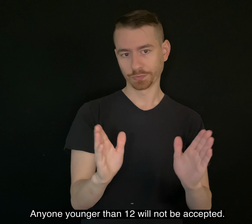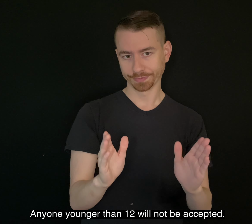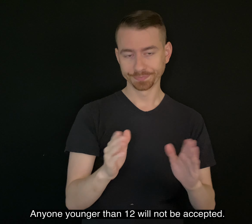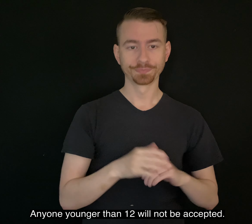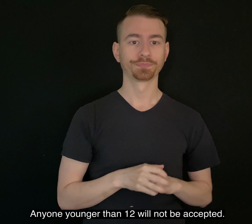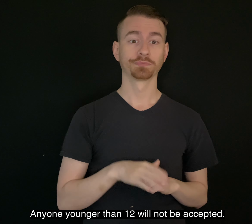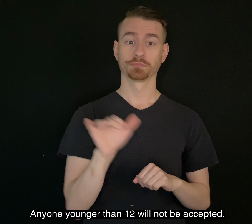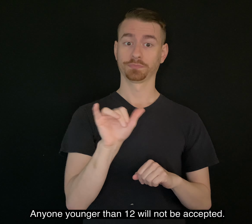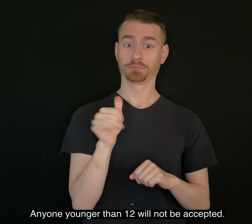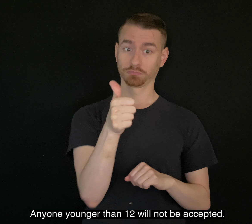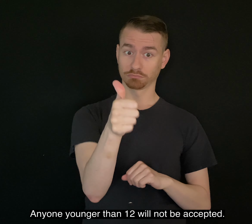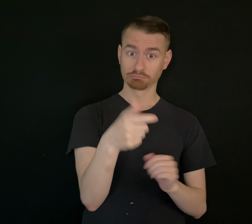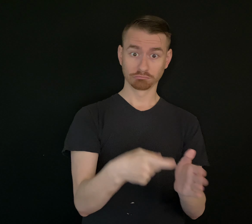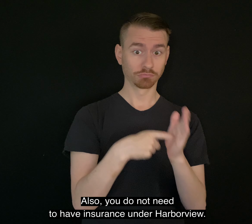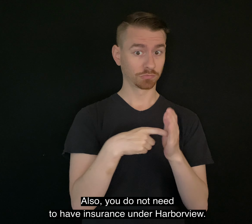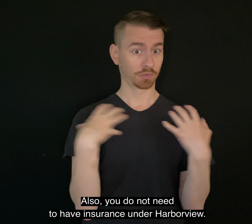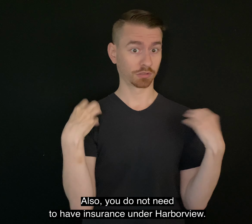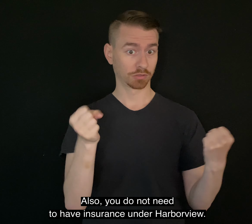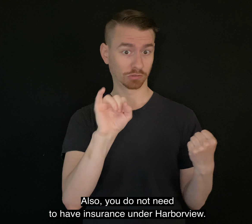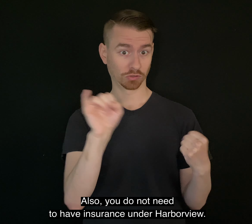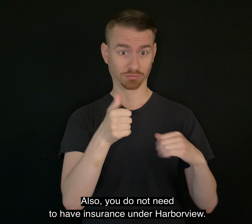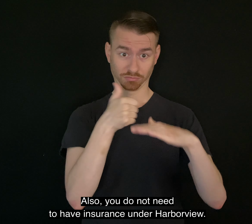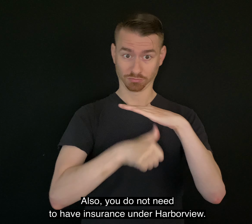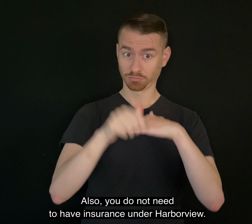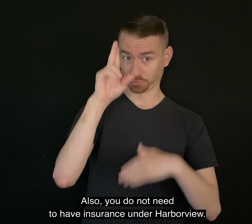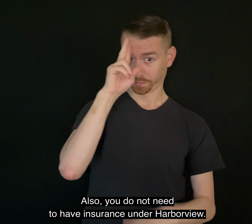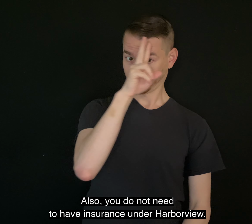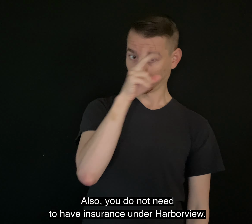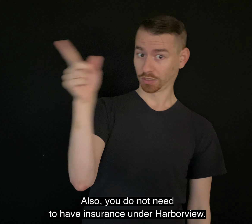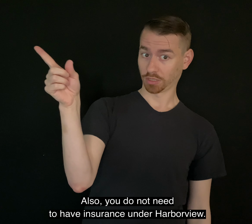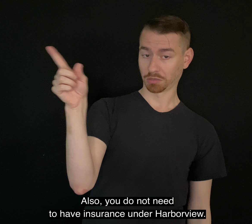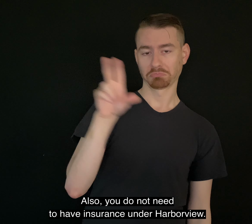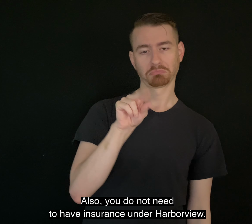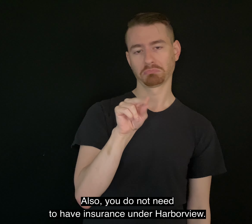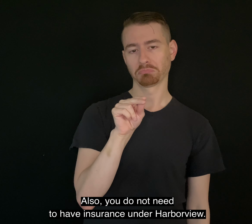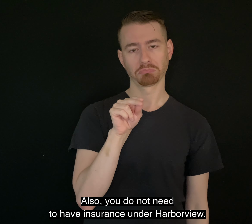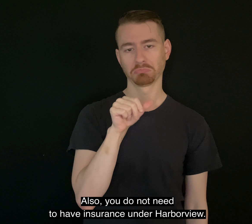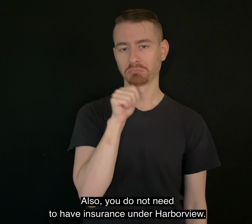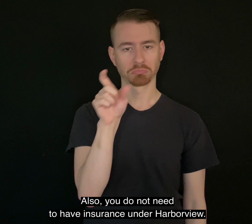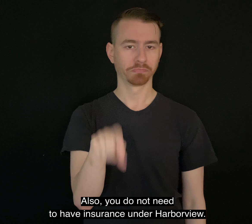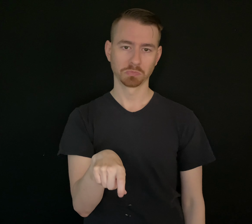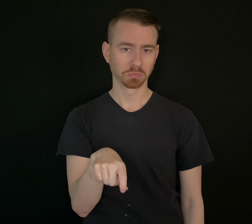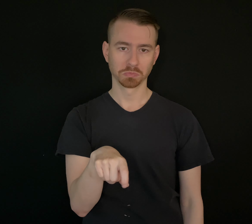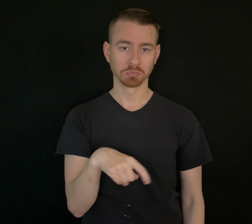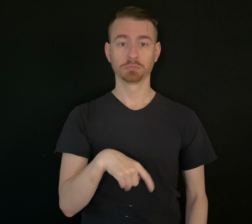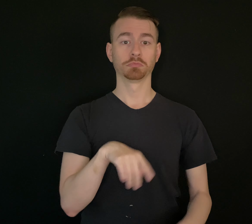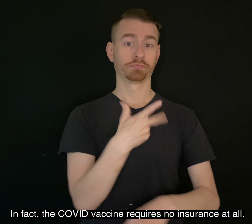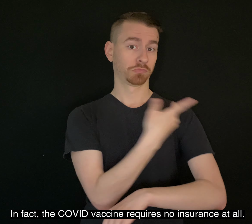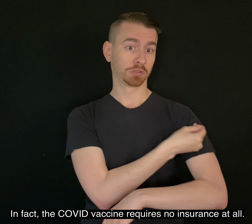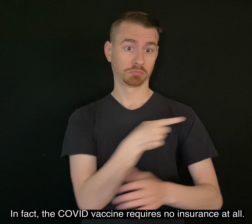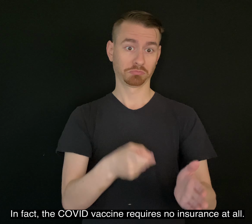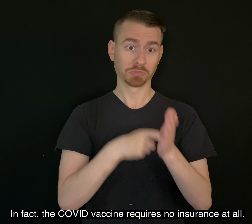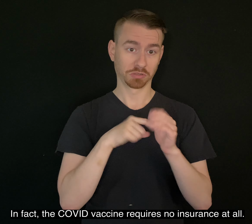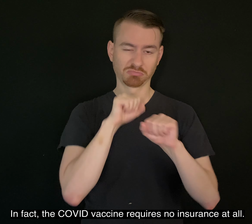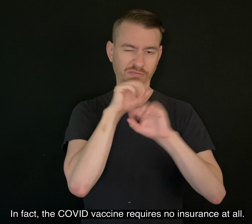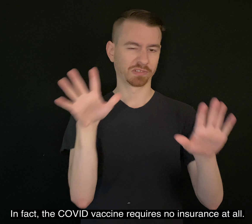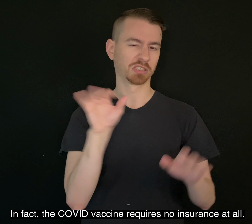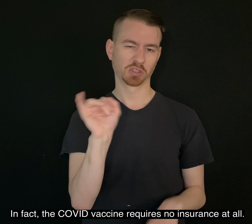will not be accepted. Also, you do not need to have insurance under Harborview. In fact, the COVID vaccine